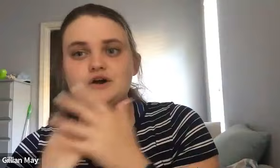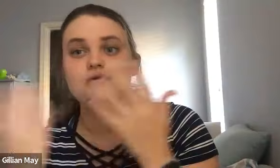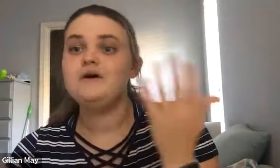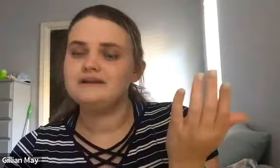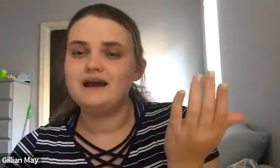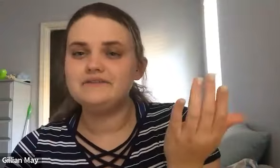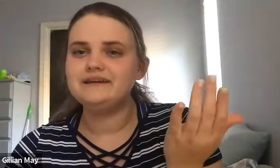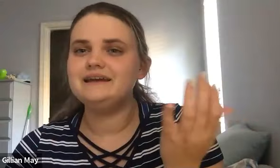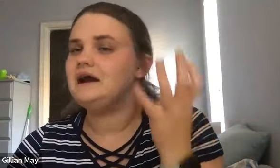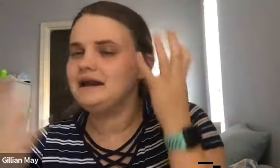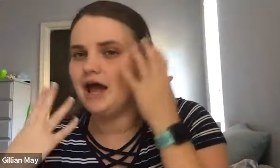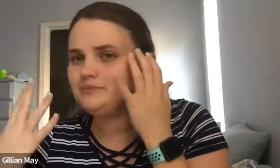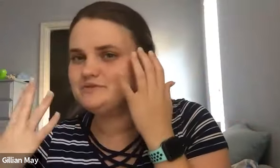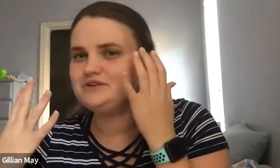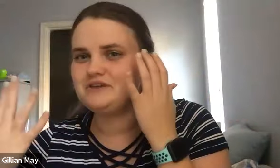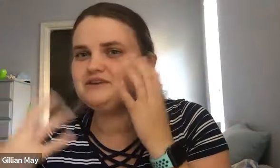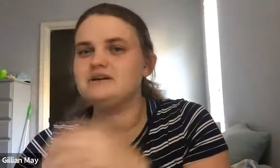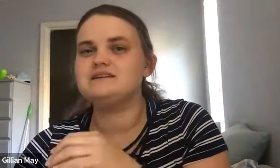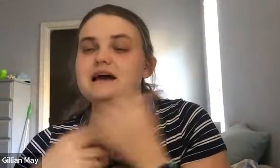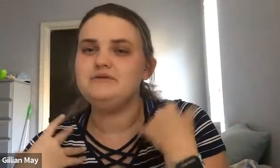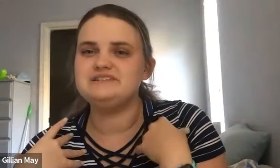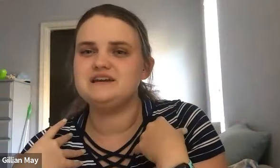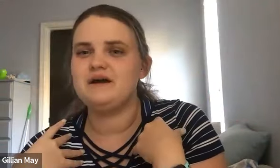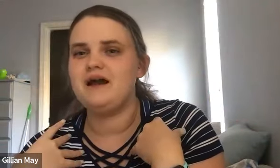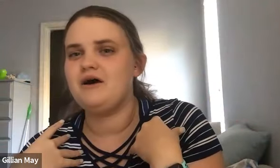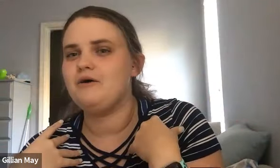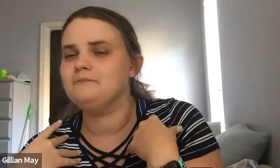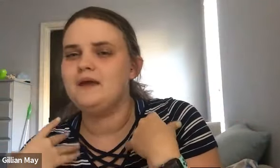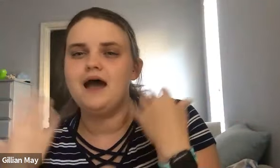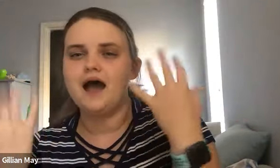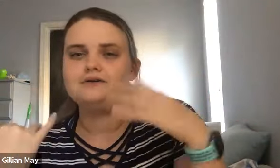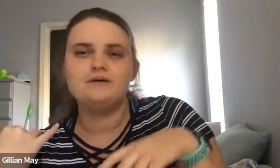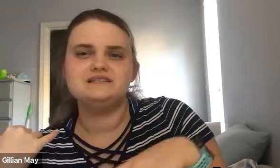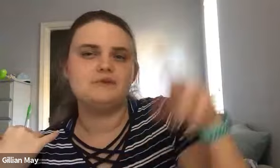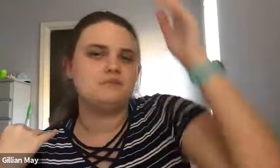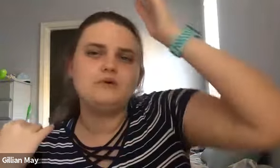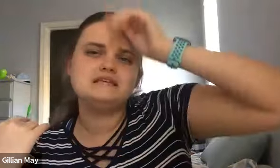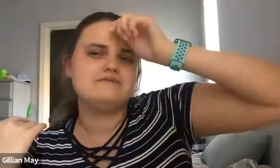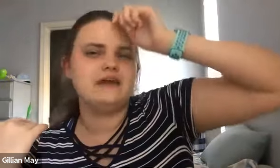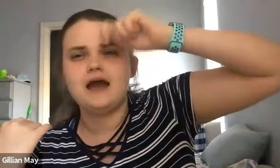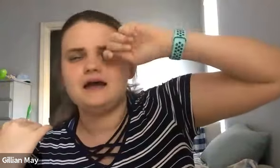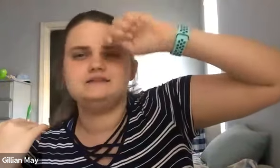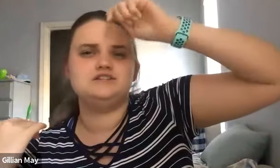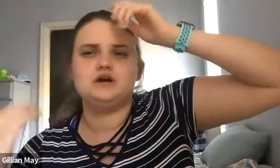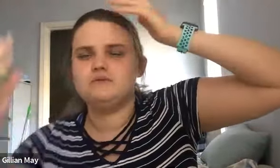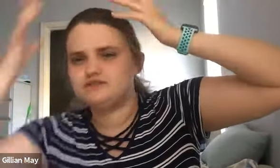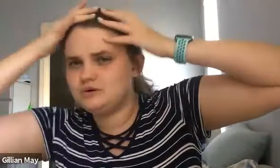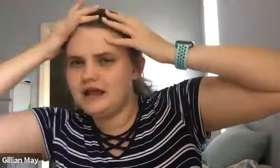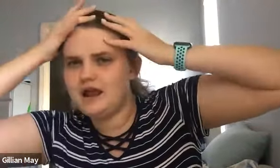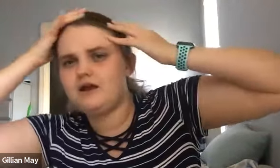So it kind of helps when you think because I always think about how, I don't know, I always think about the boys having hats, and the short hair.